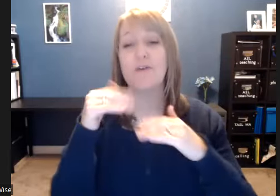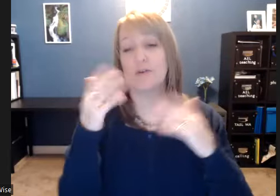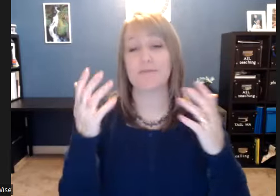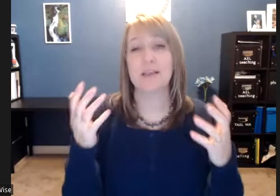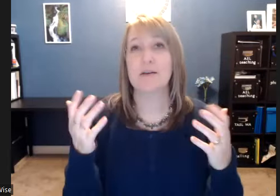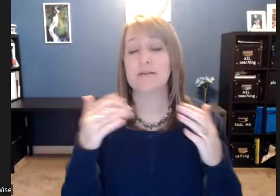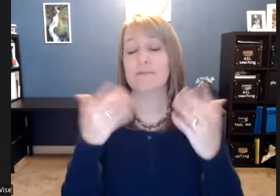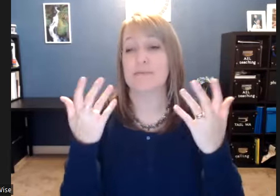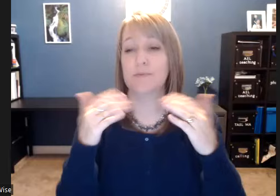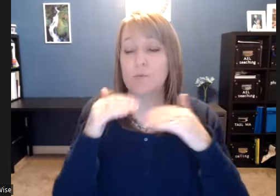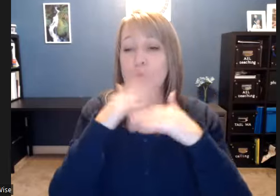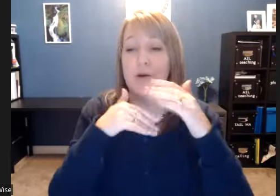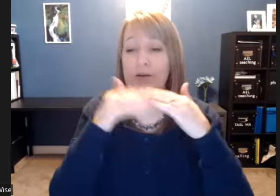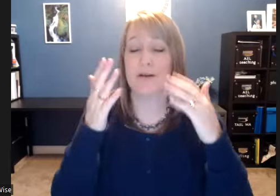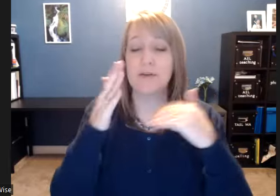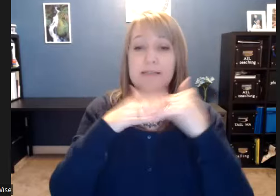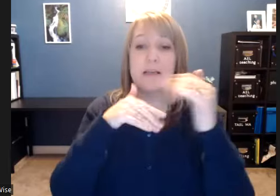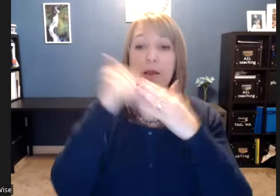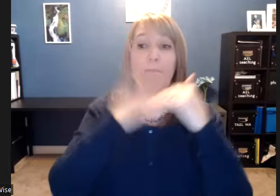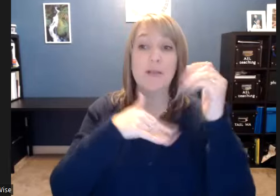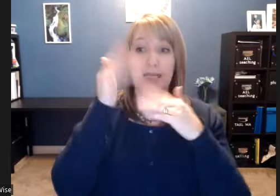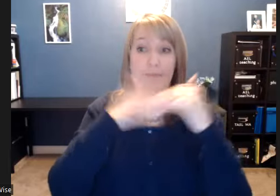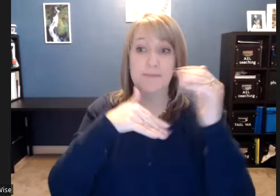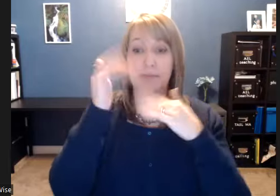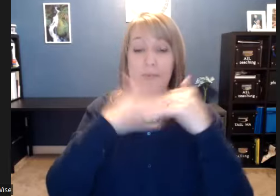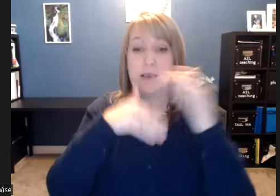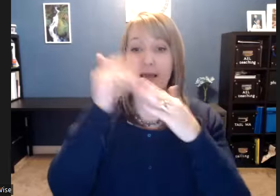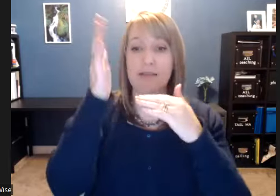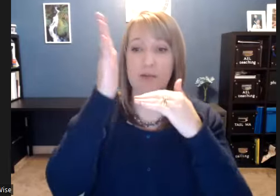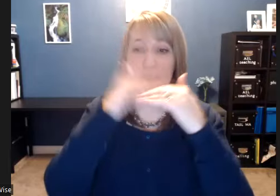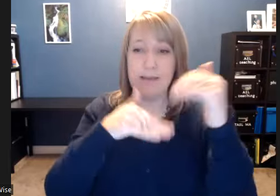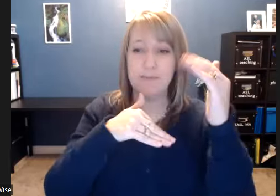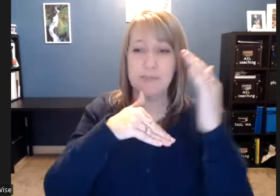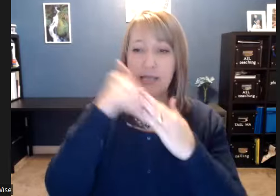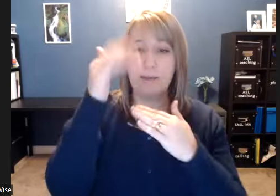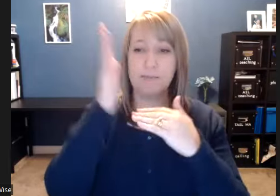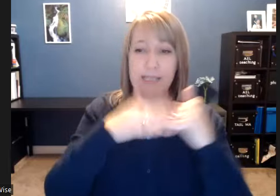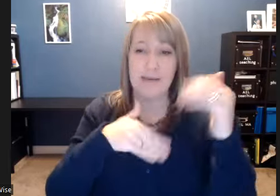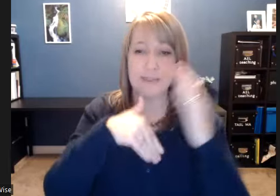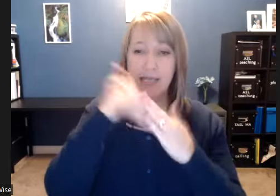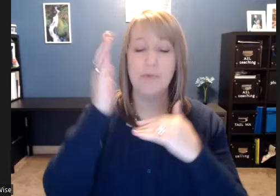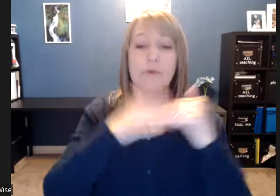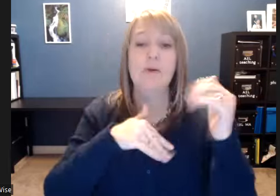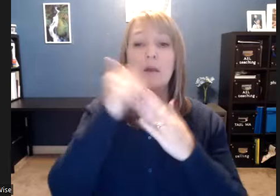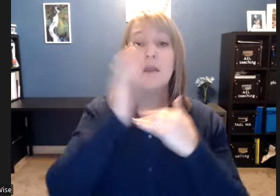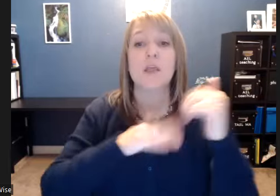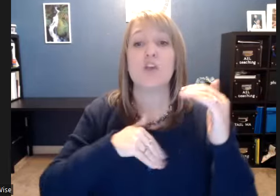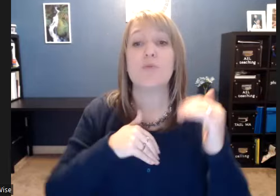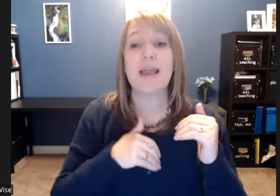Or wood or whatever it is, building. Okay, so slap, slap, slap, slap. You may